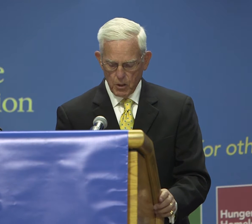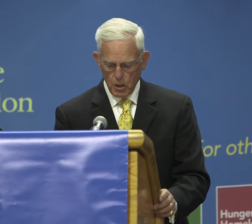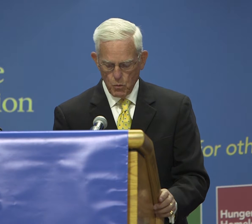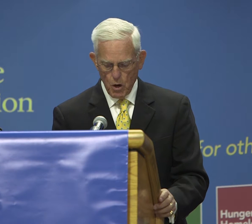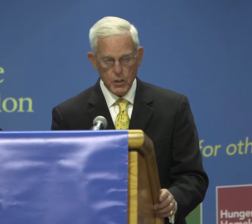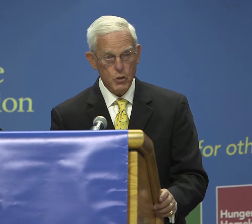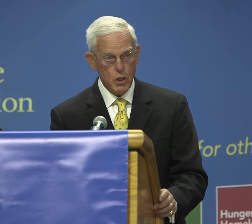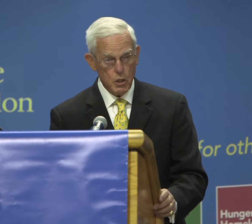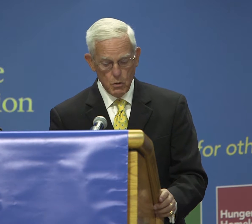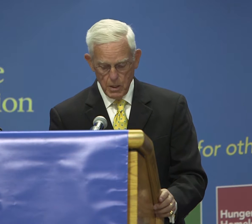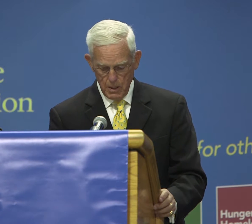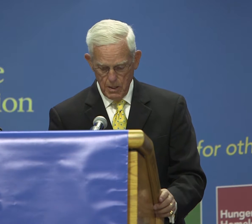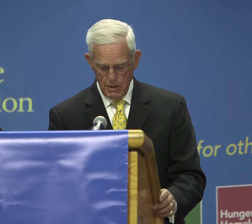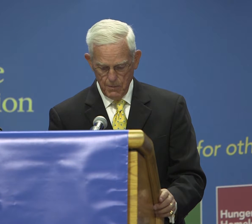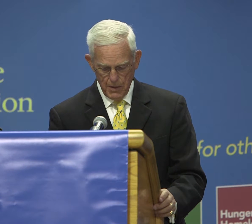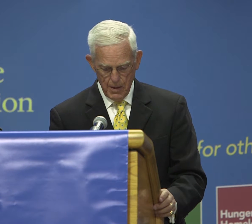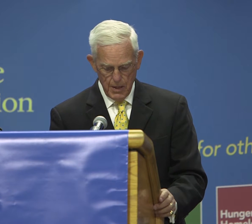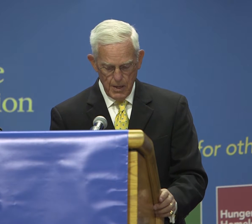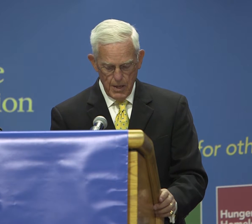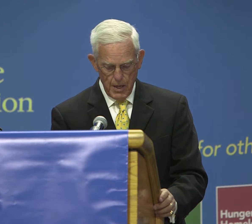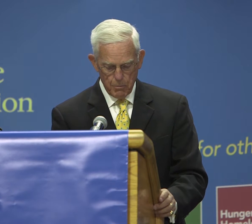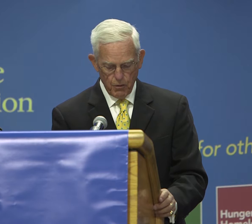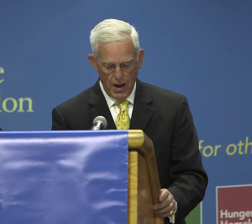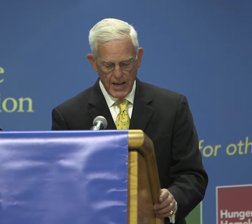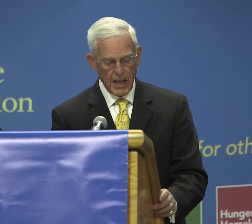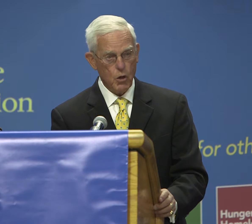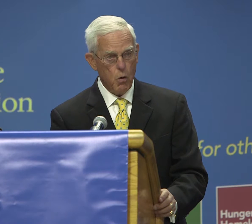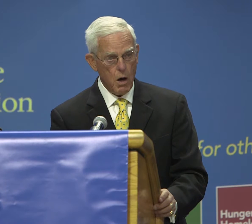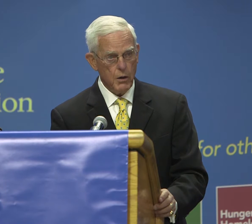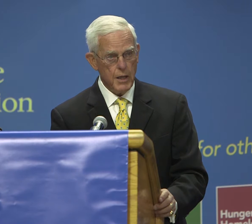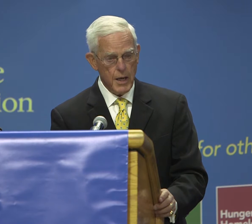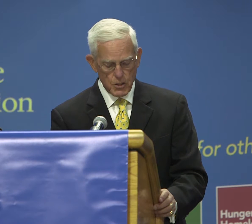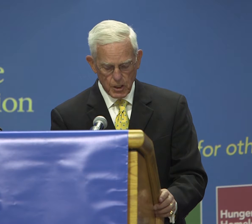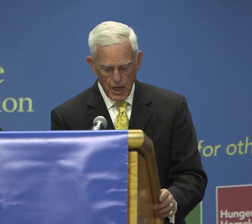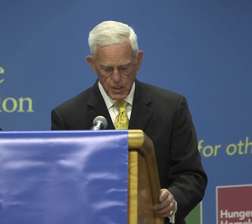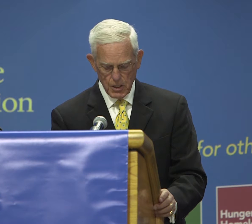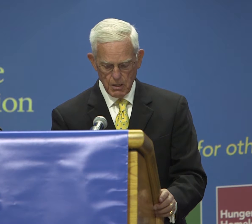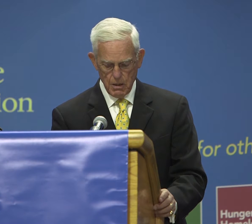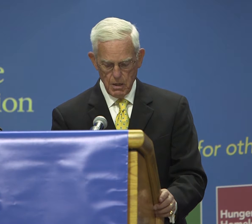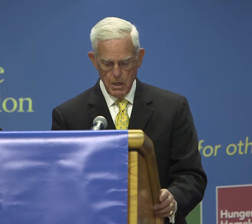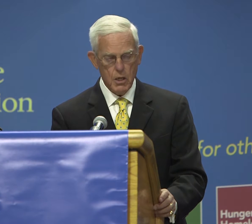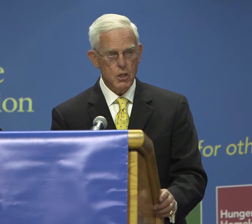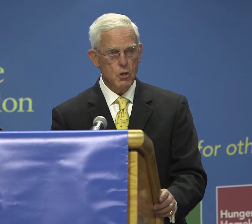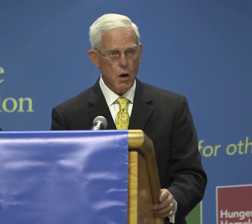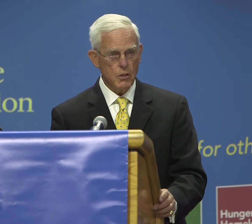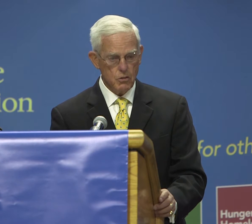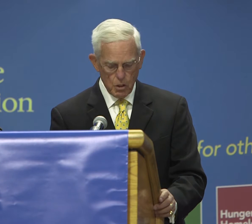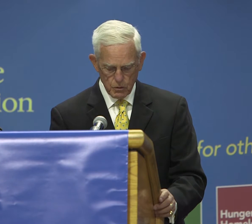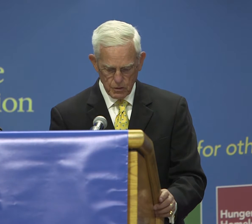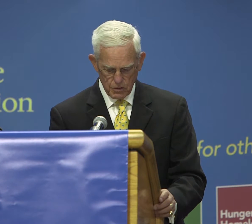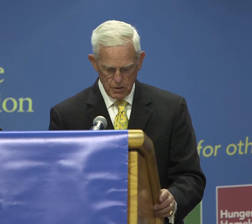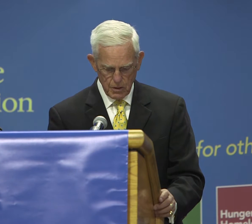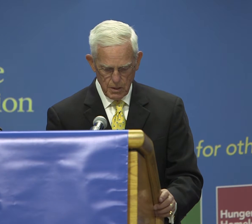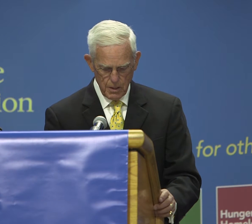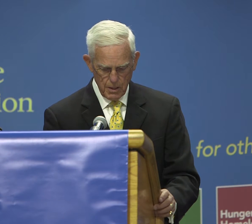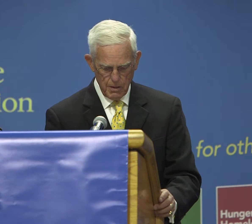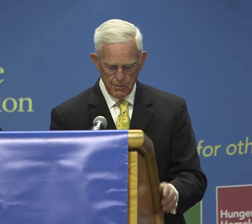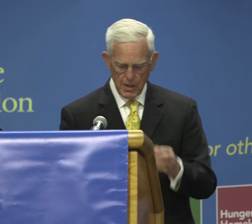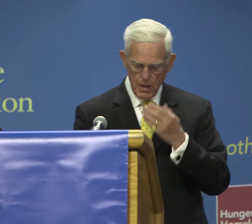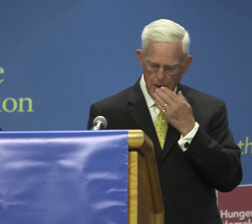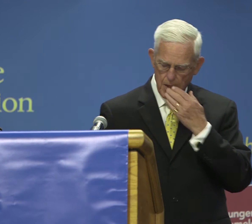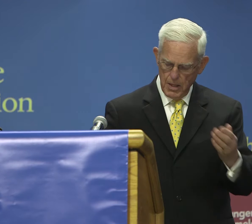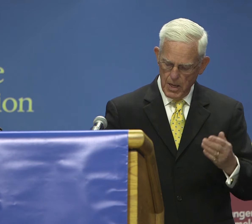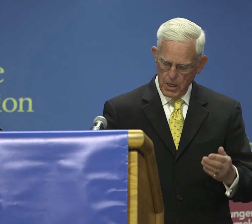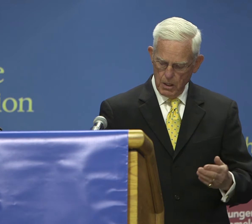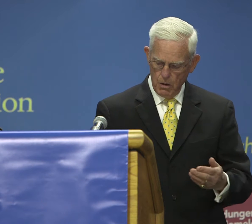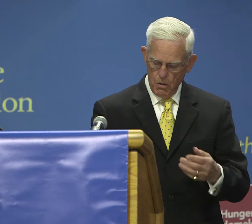Thank you for the good work you do in providing a quality education to our students.